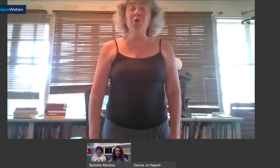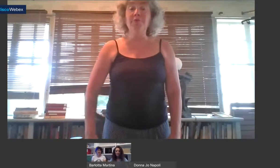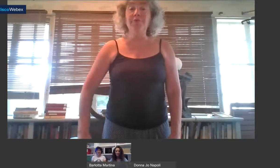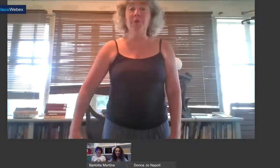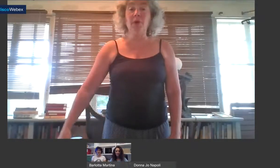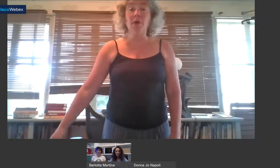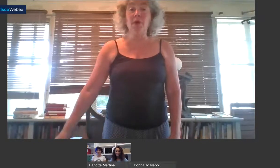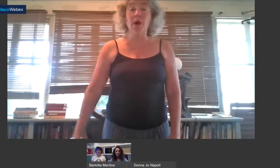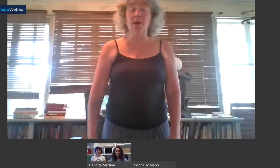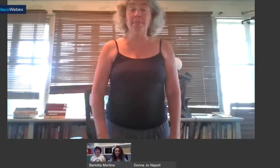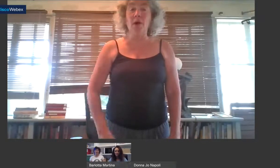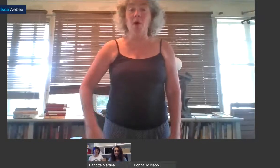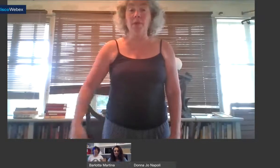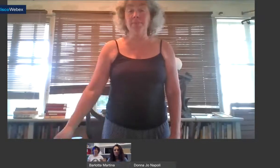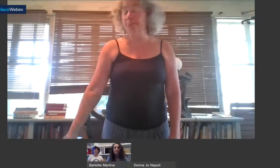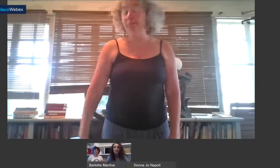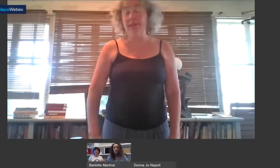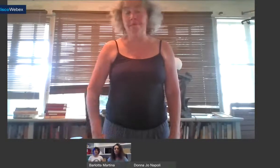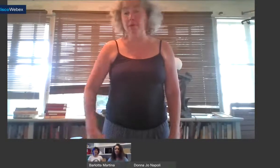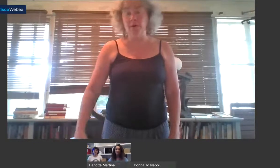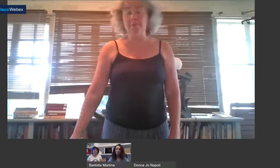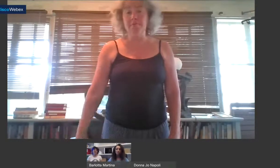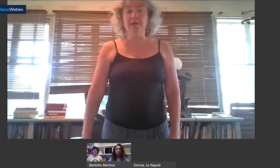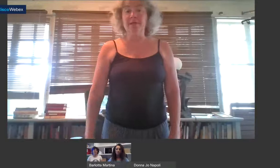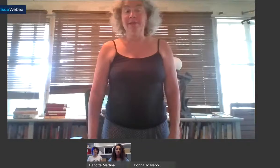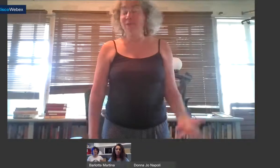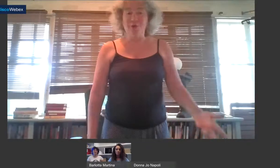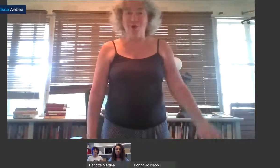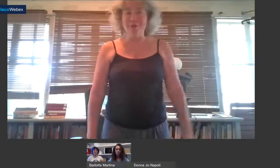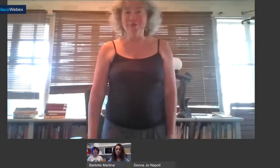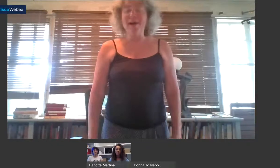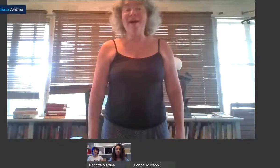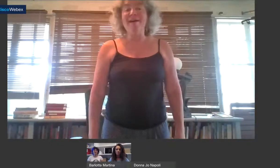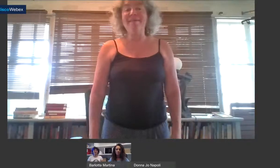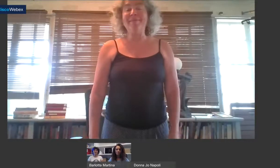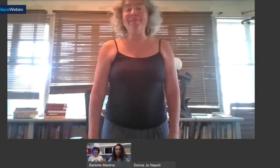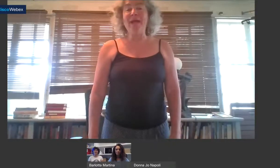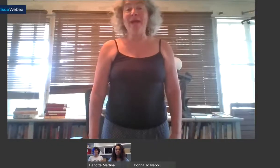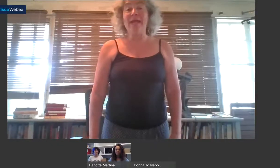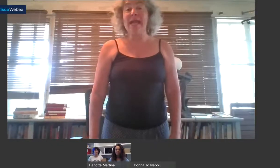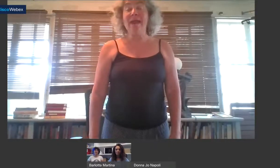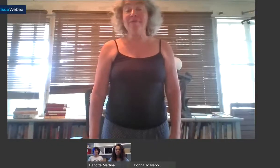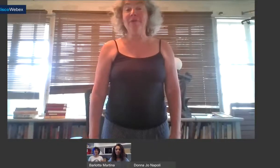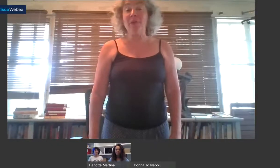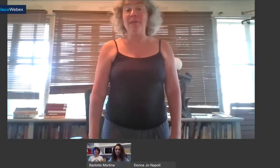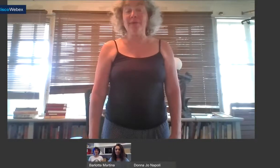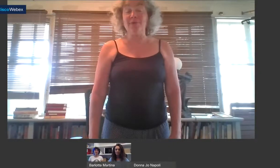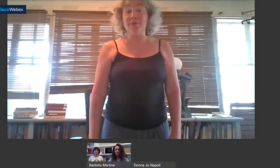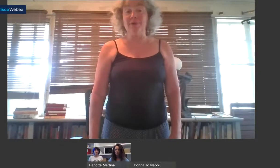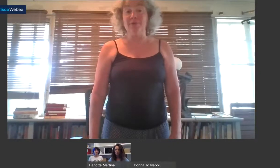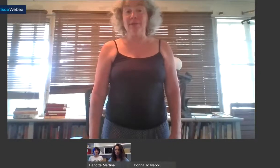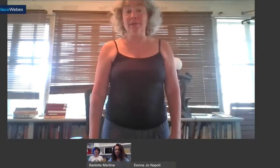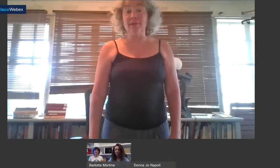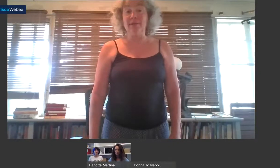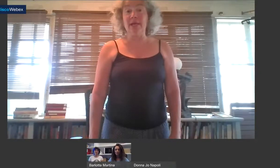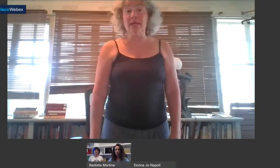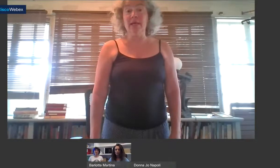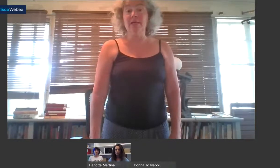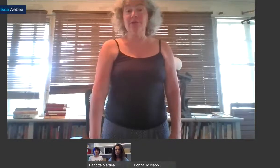Move your arm, whatever arm, either arm, every way that you can move it, okay? So you